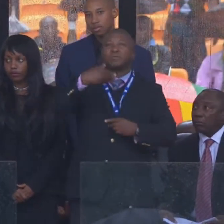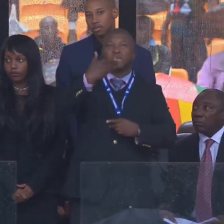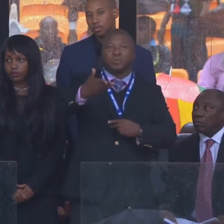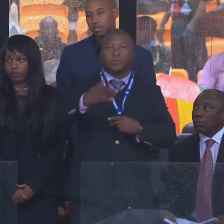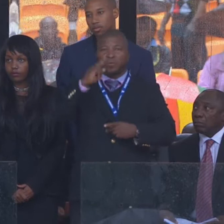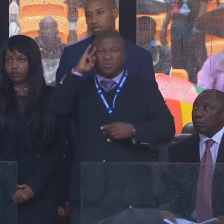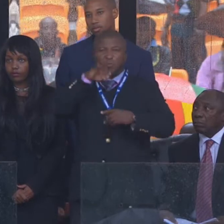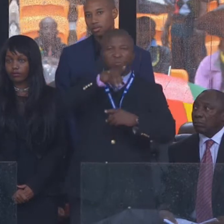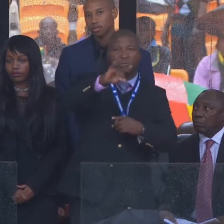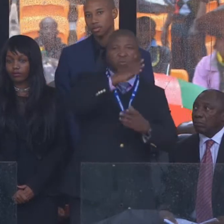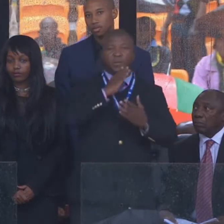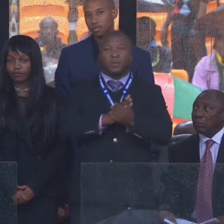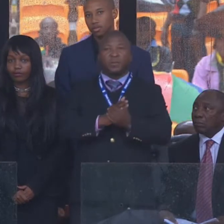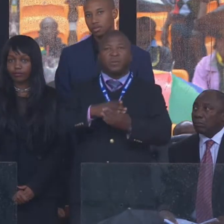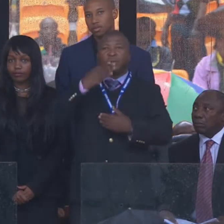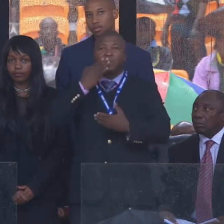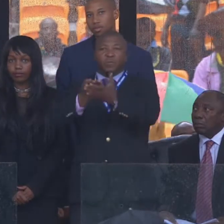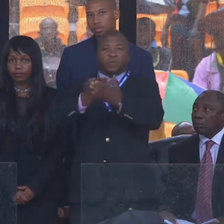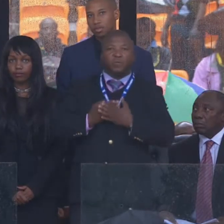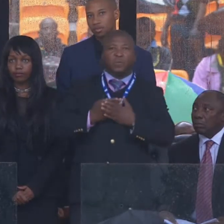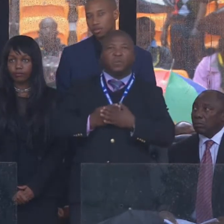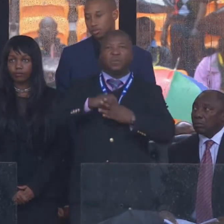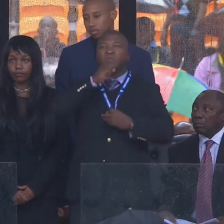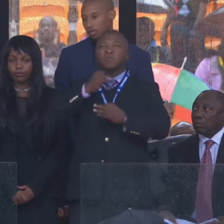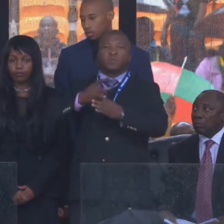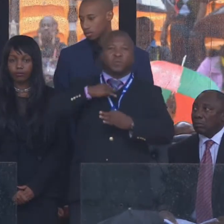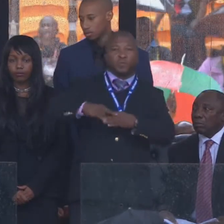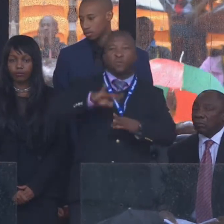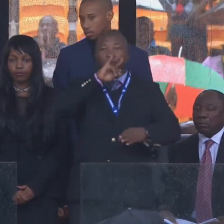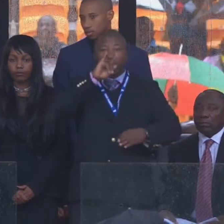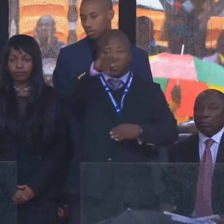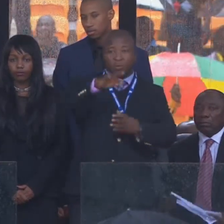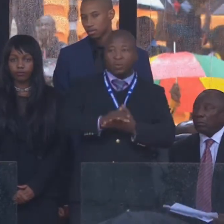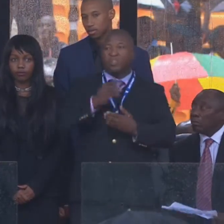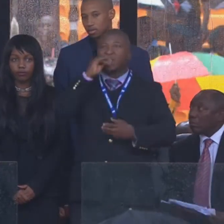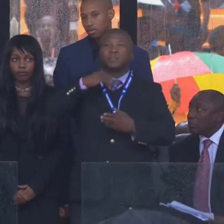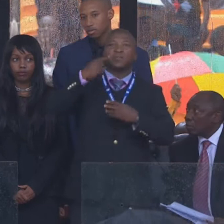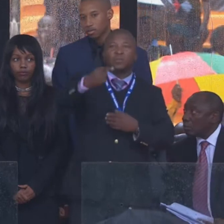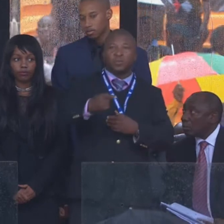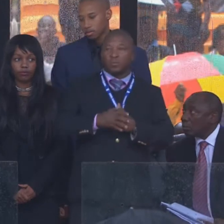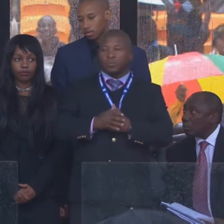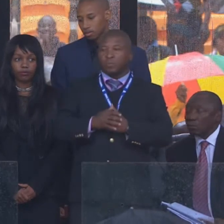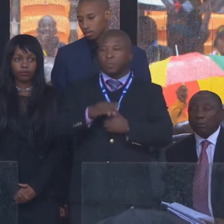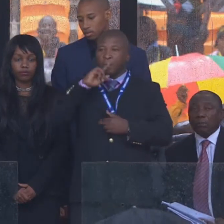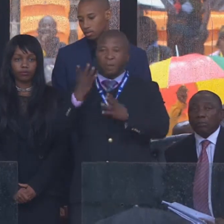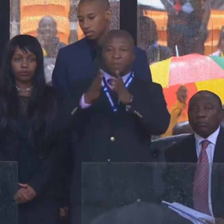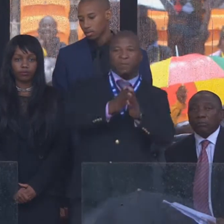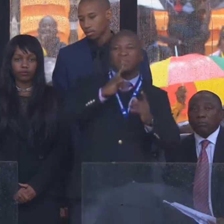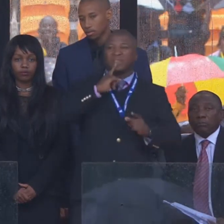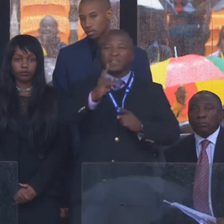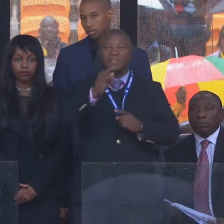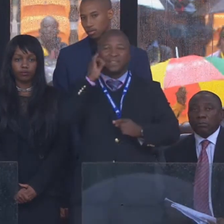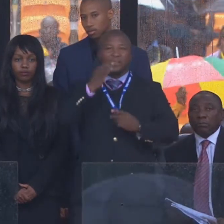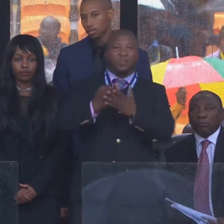are a wise man. You remind them that Walter Sisulu was a wise man too. They say, you ooze warmth and charm.